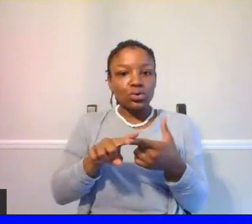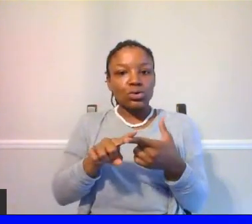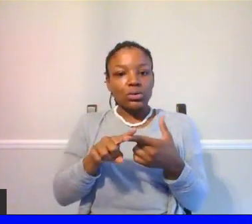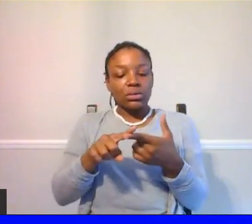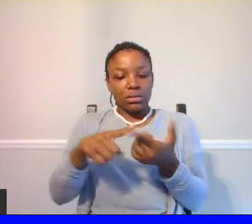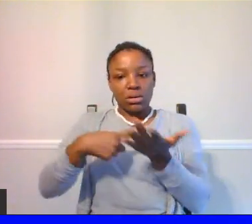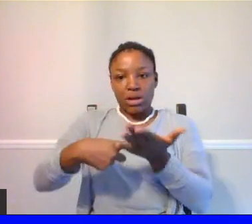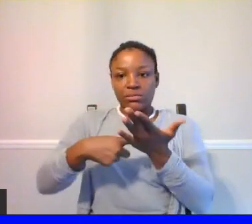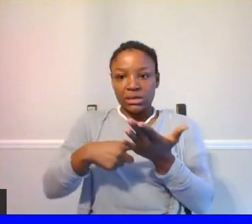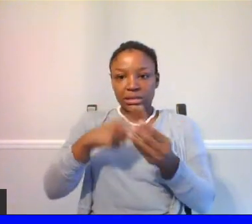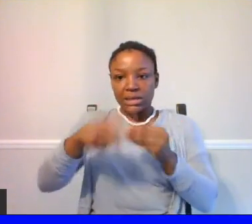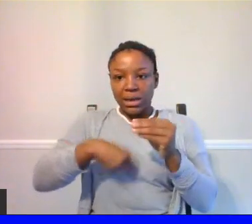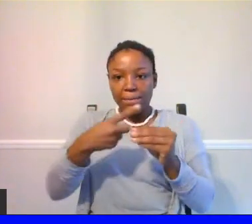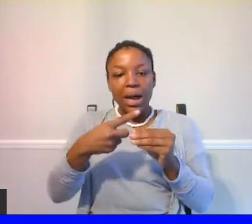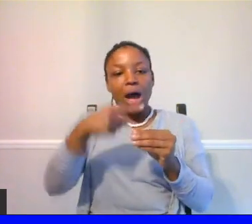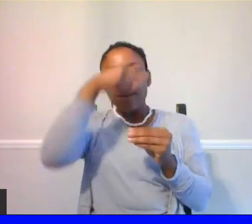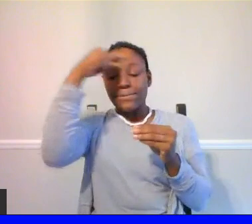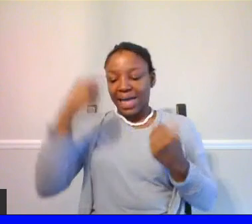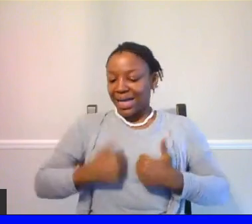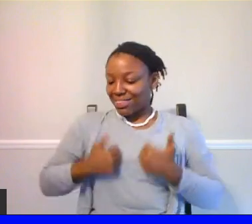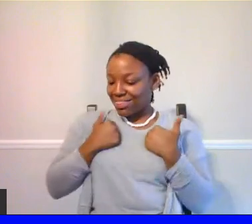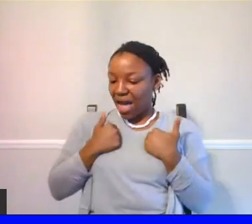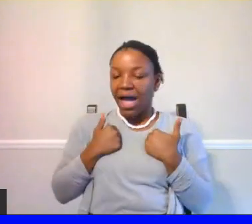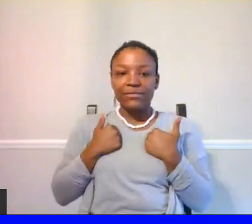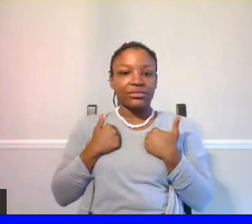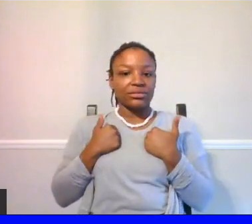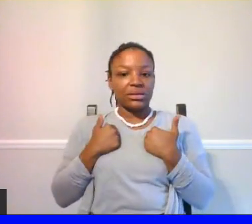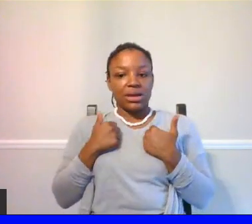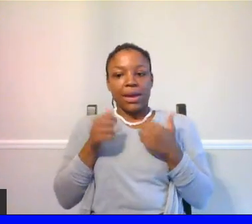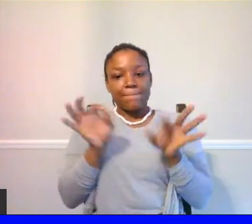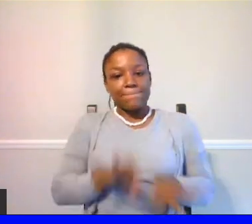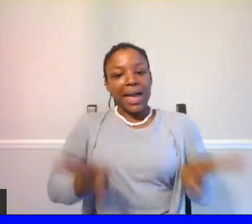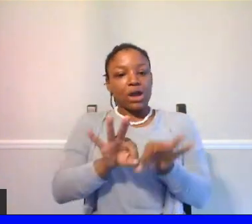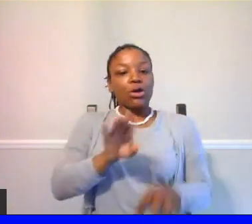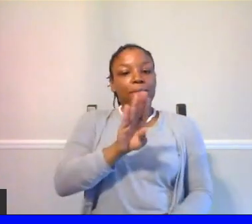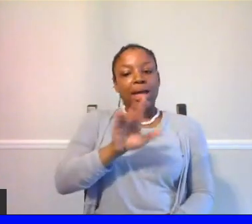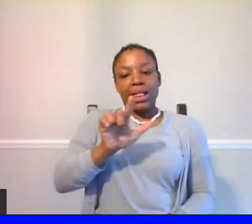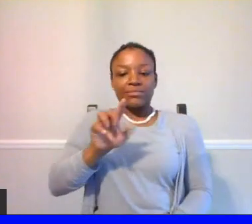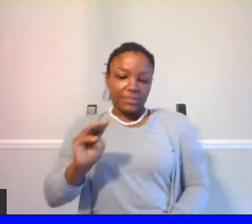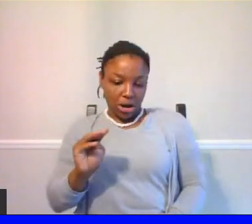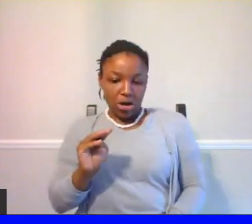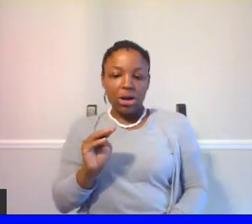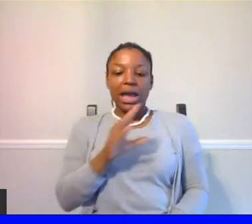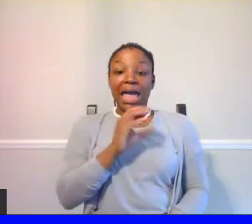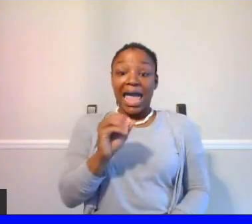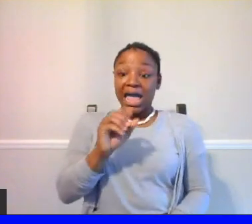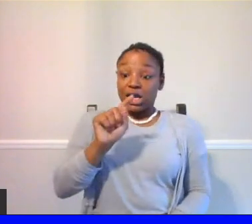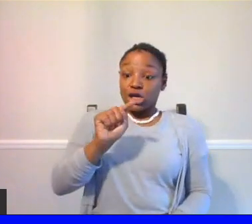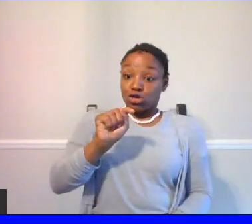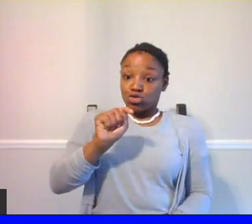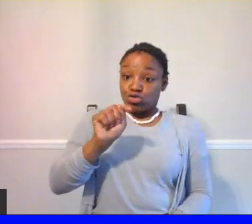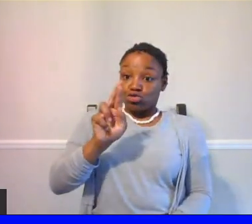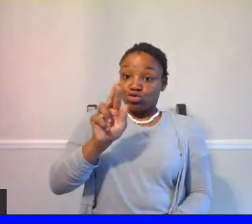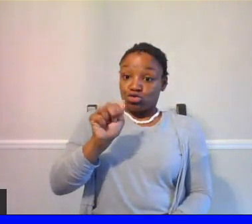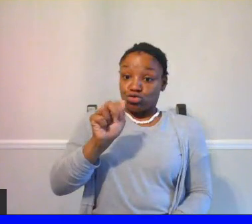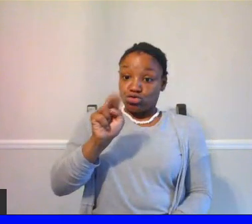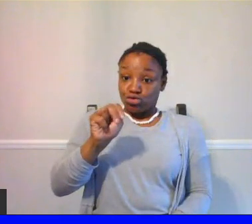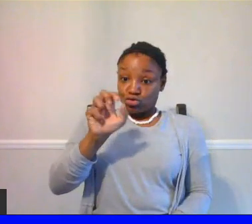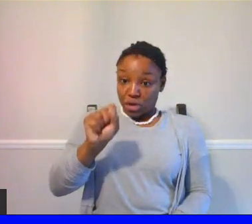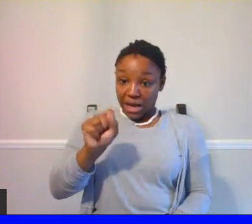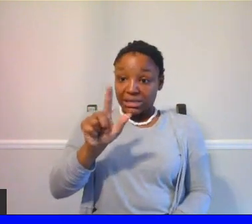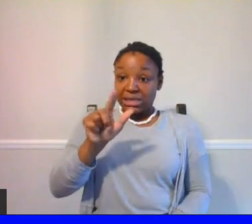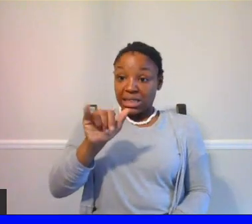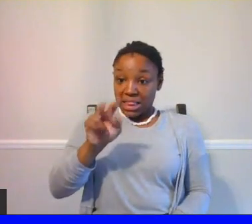in conversation about Trans Lives Matter, and to have conversations around this joy,